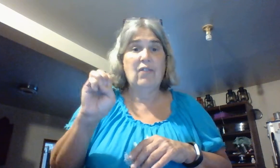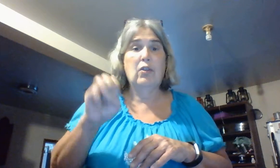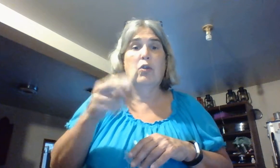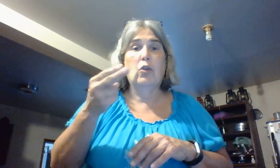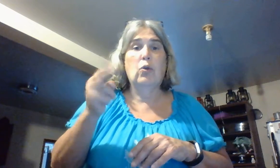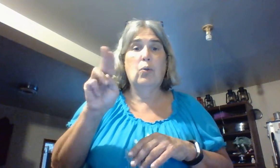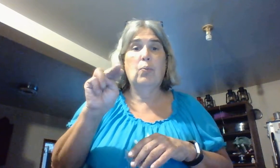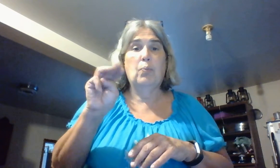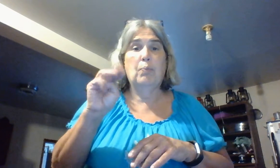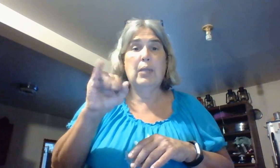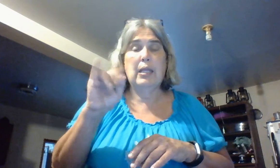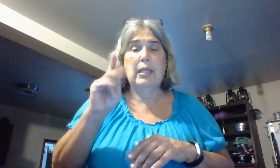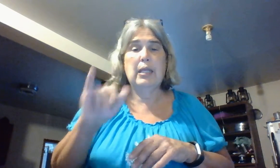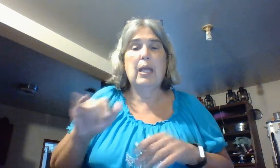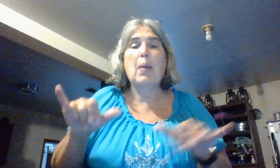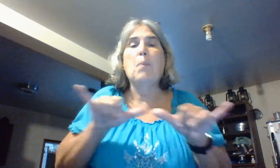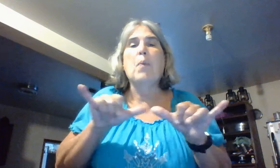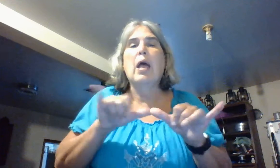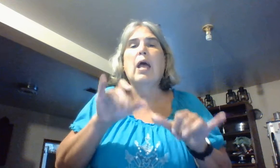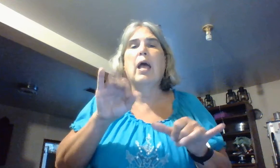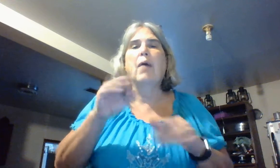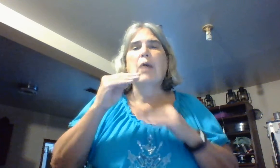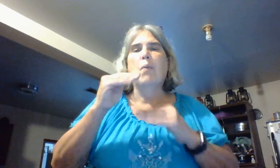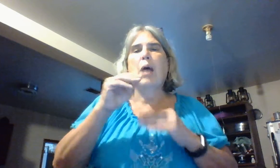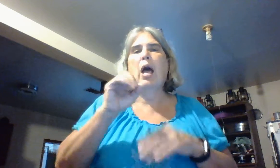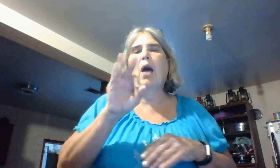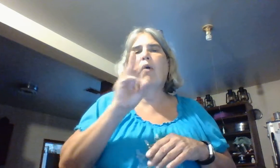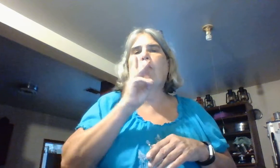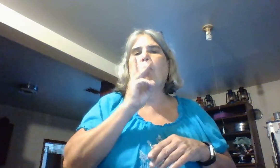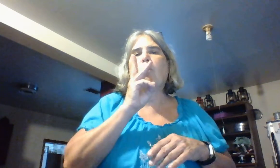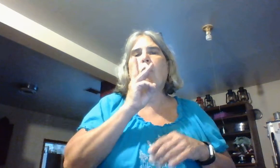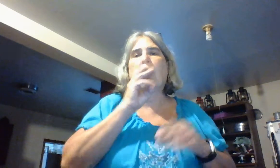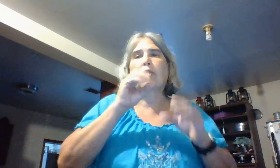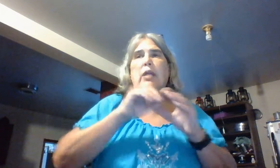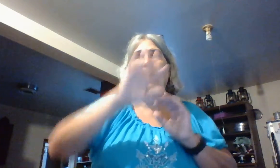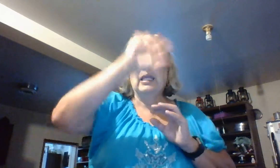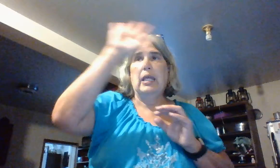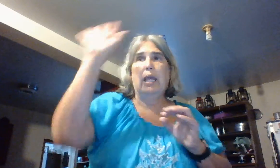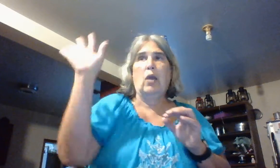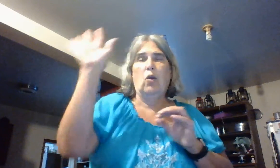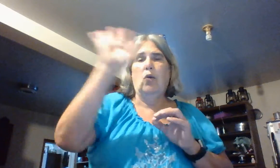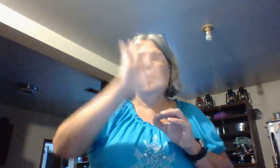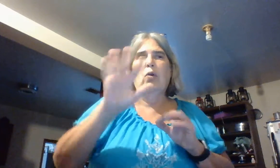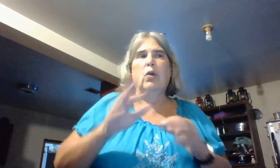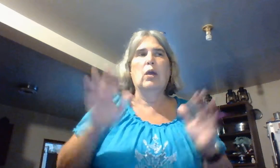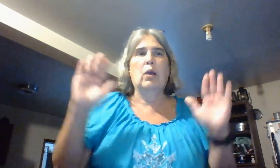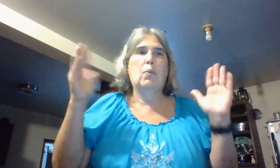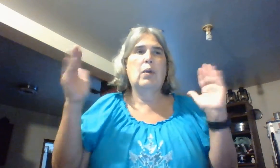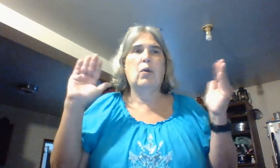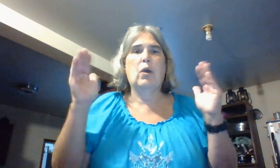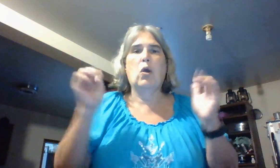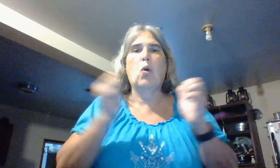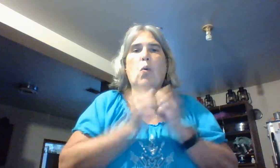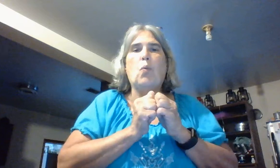The measure of the amount of water vapor actually in the air compared with the maximum amount that the air